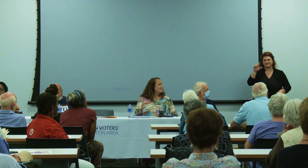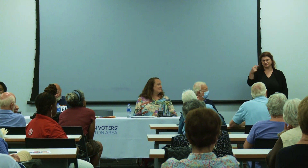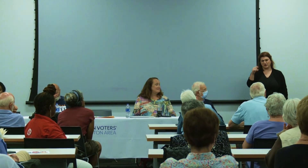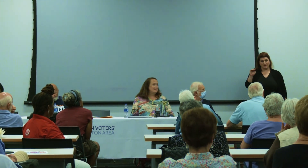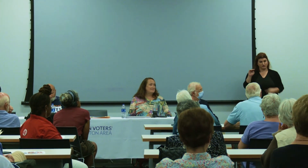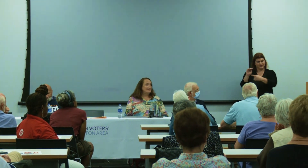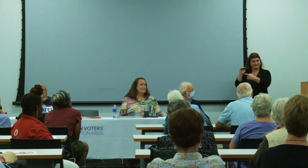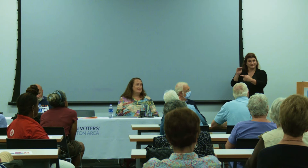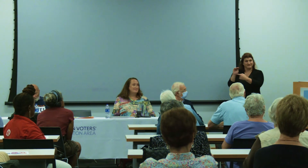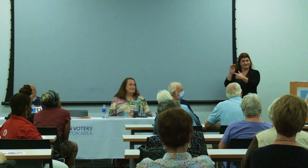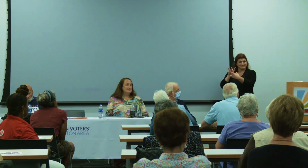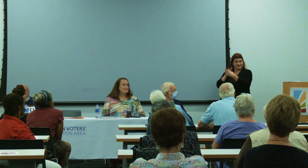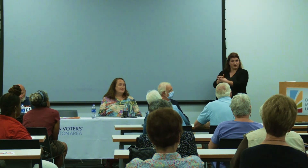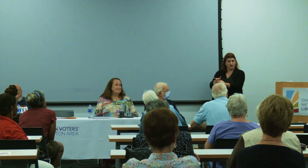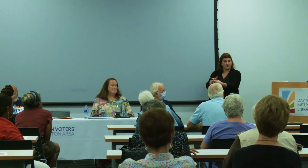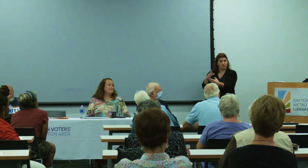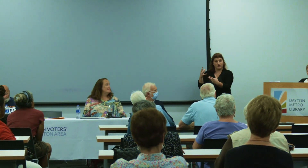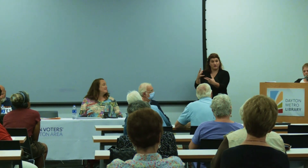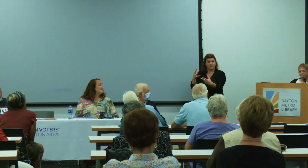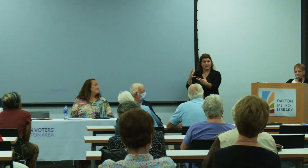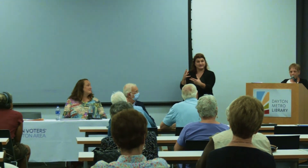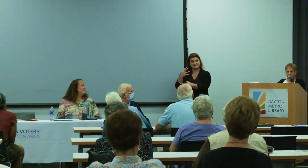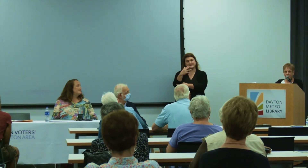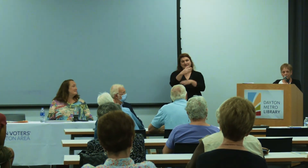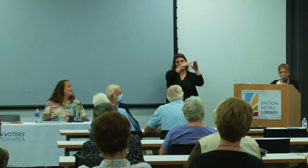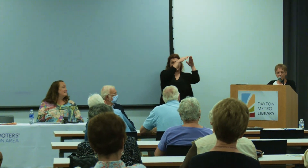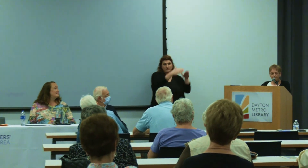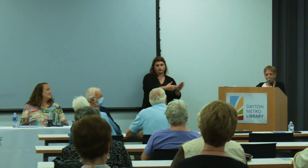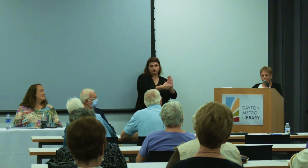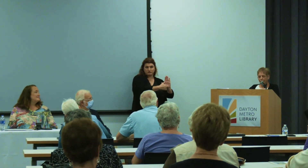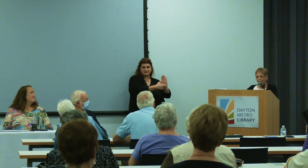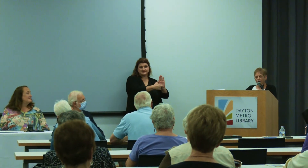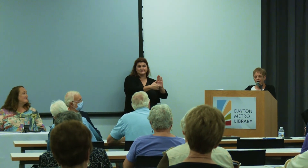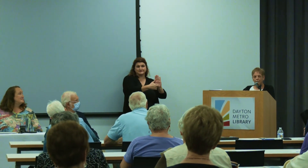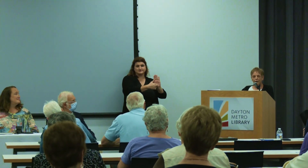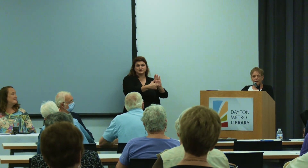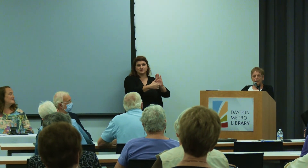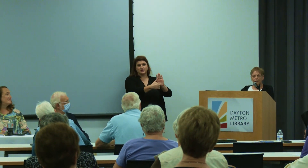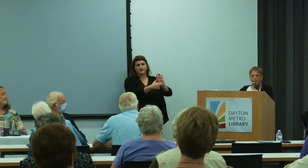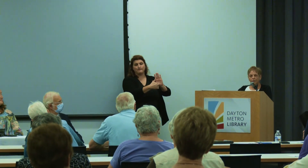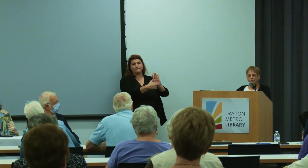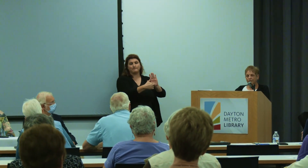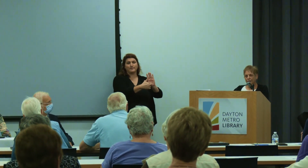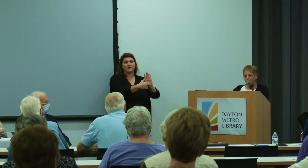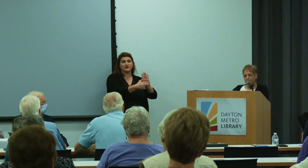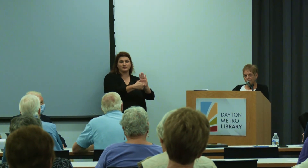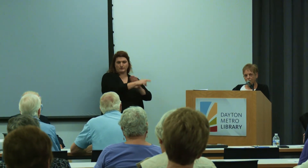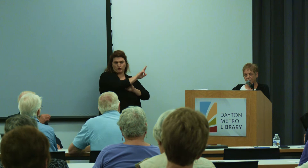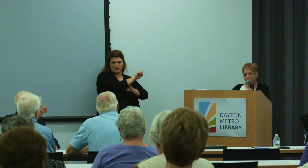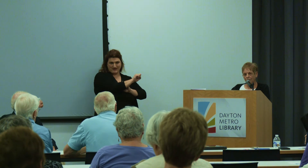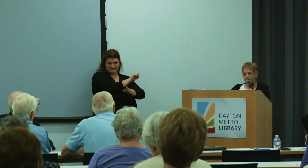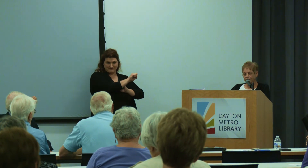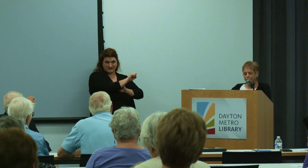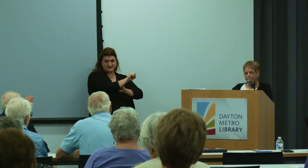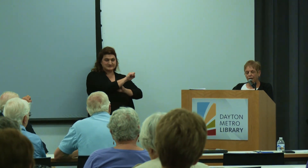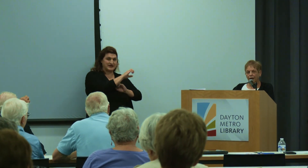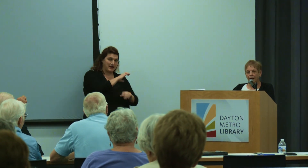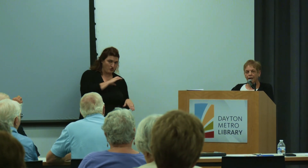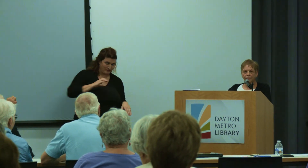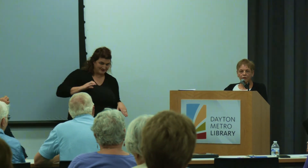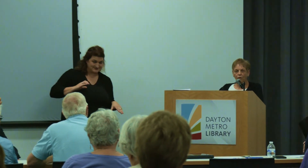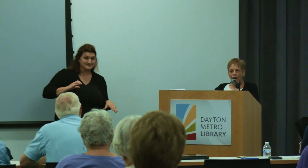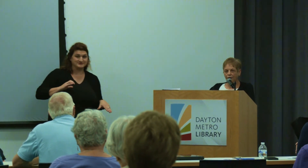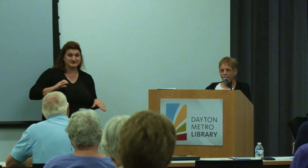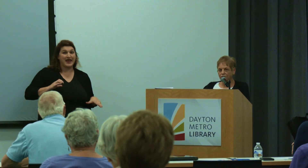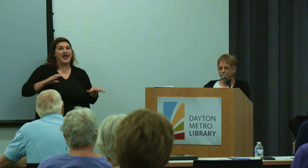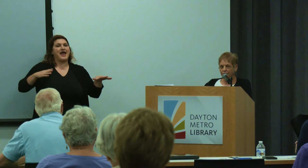thing relates to the House of Representatives, the U.S. House, the U.S. Congress,